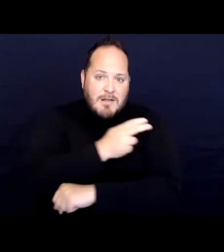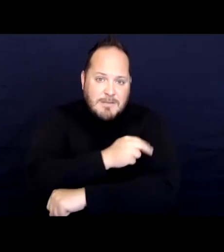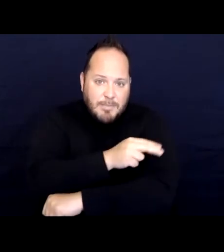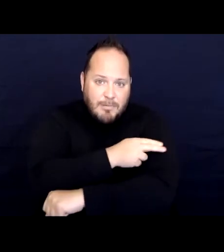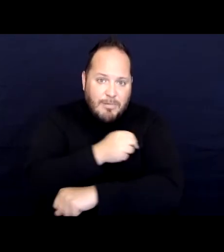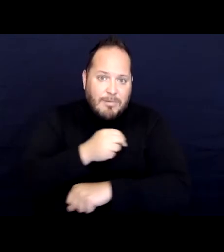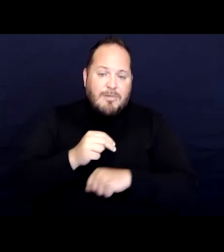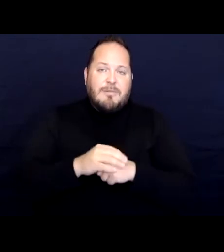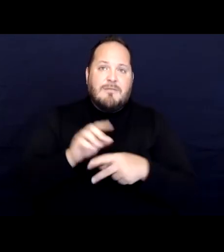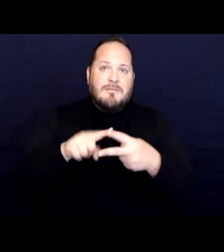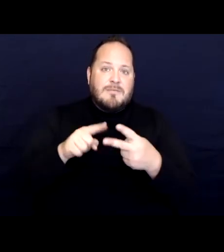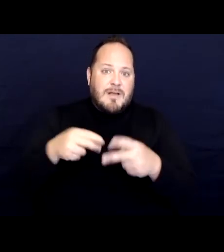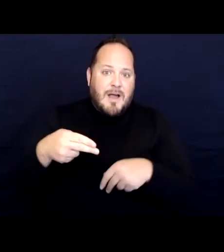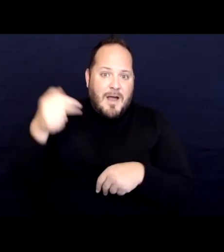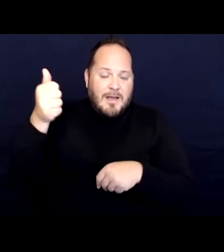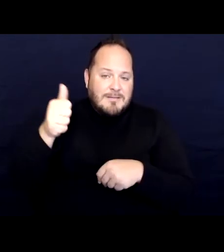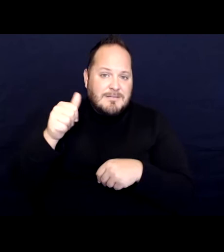and then death rate. Uh,